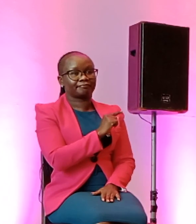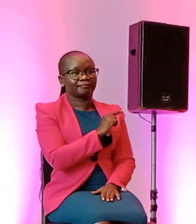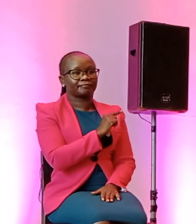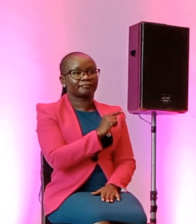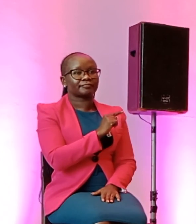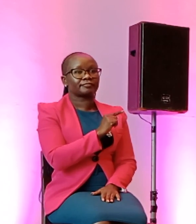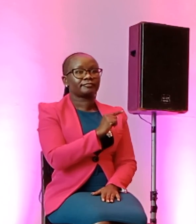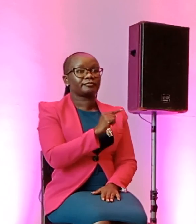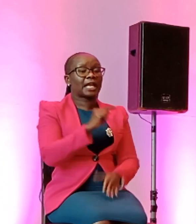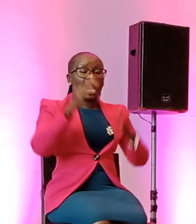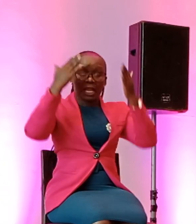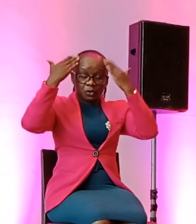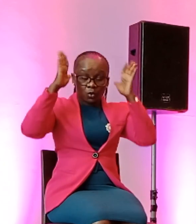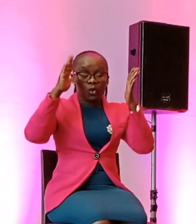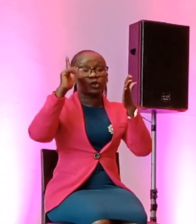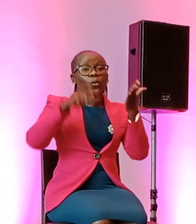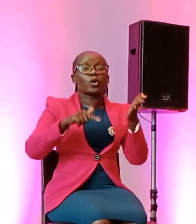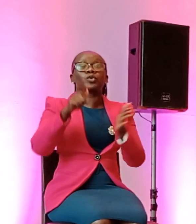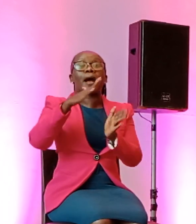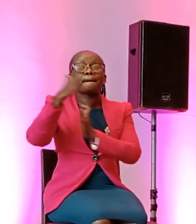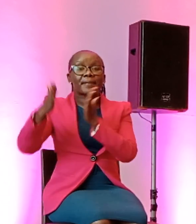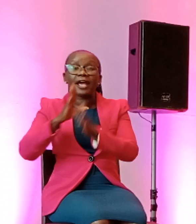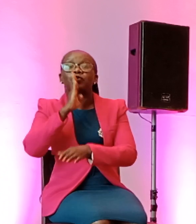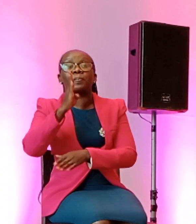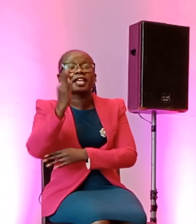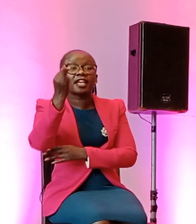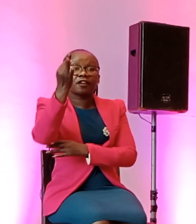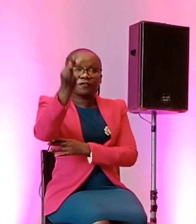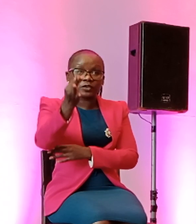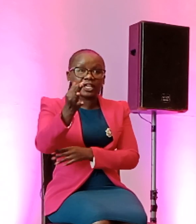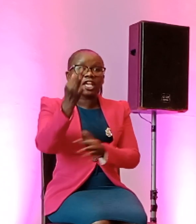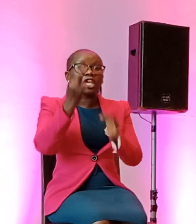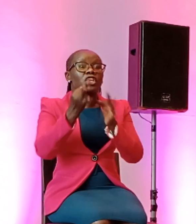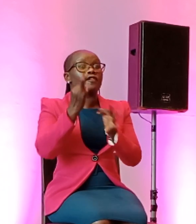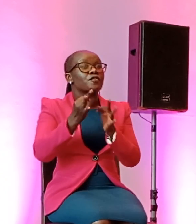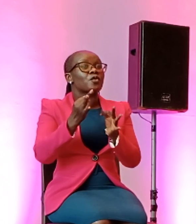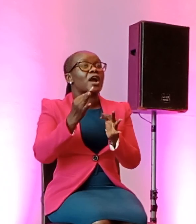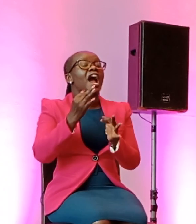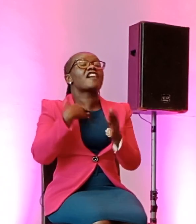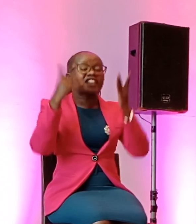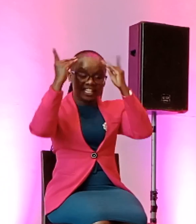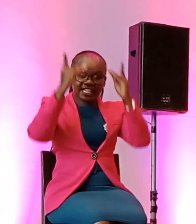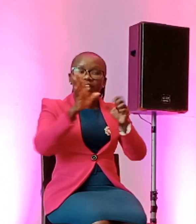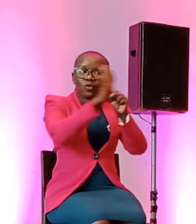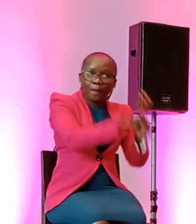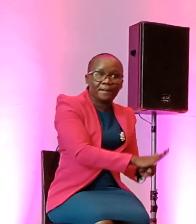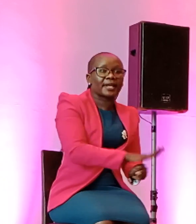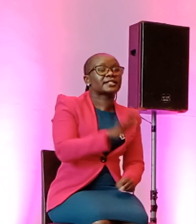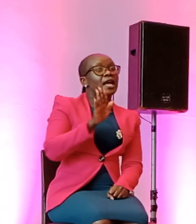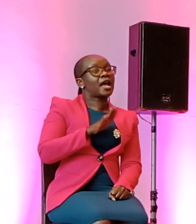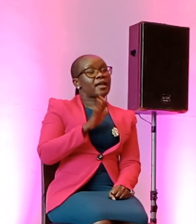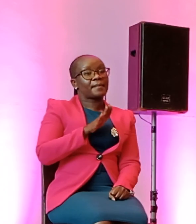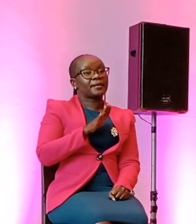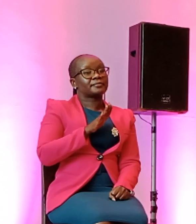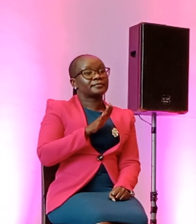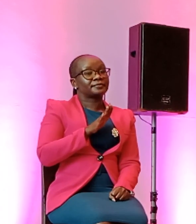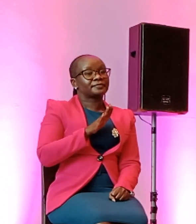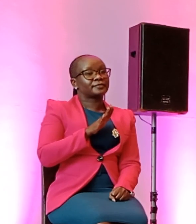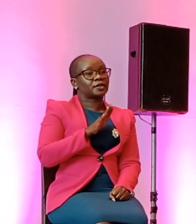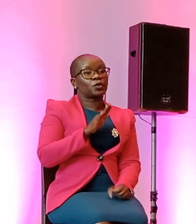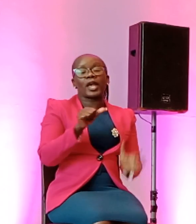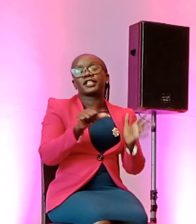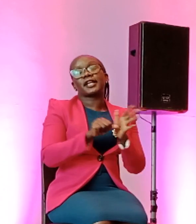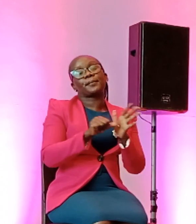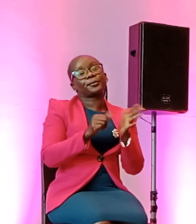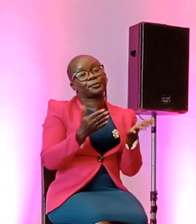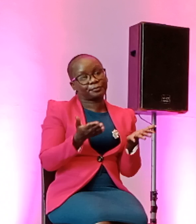I do not know what you design to be. If you design to bring other women down, then if you find one like me, you are in